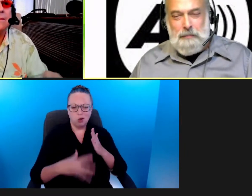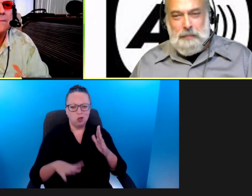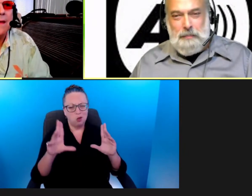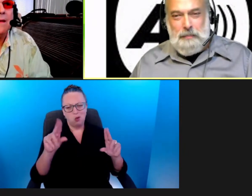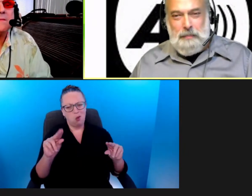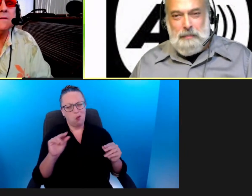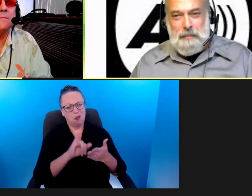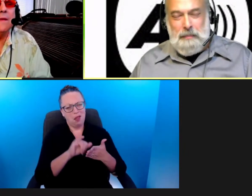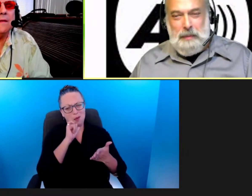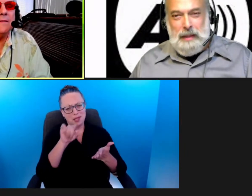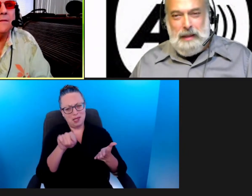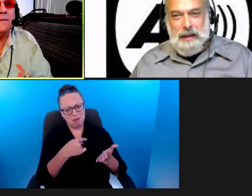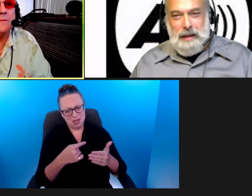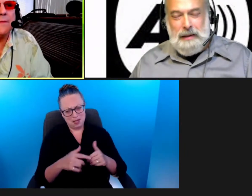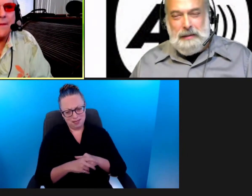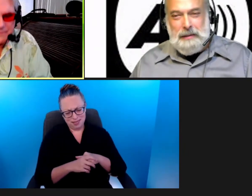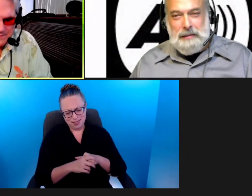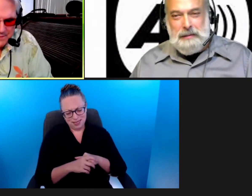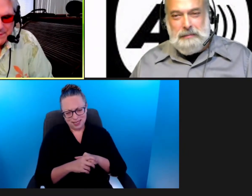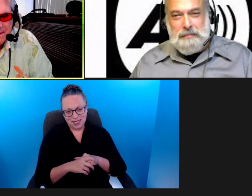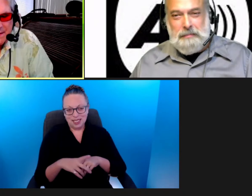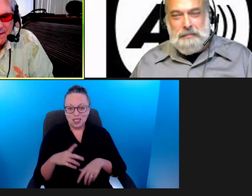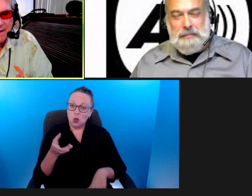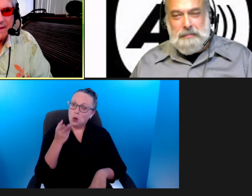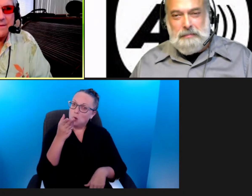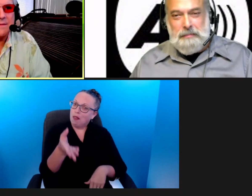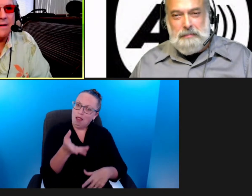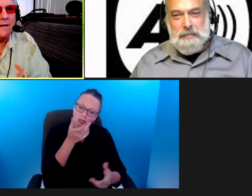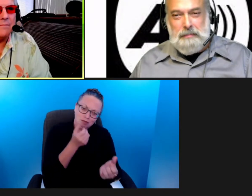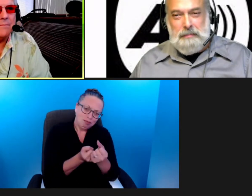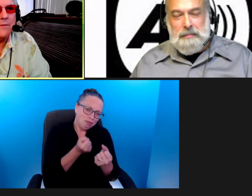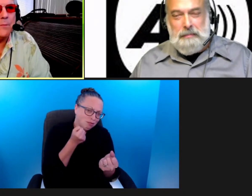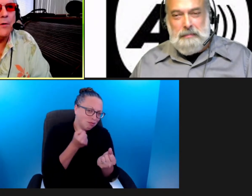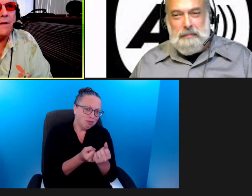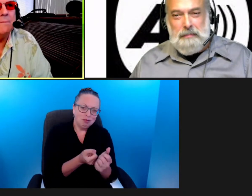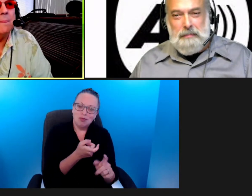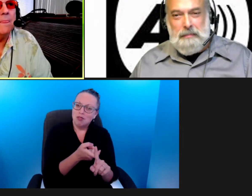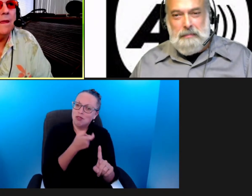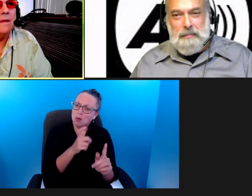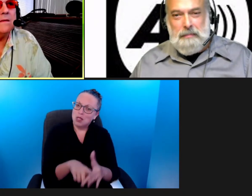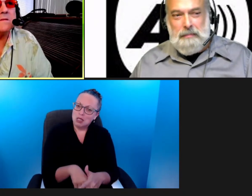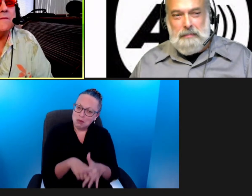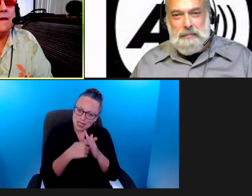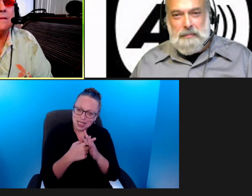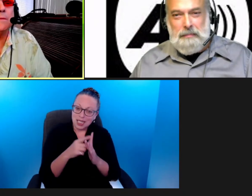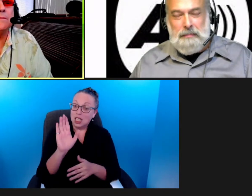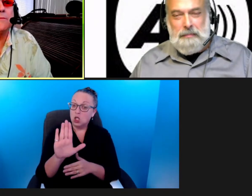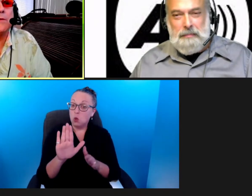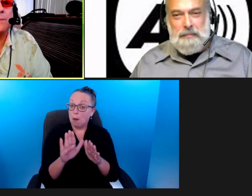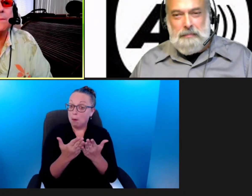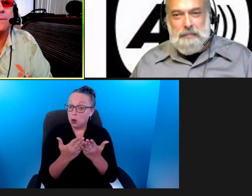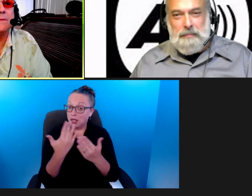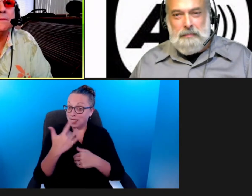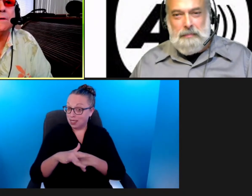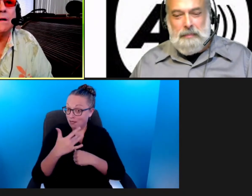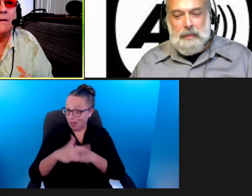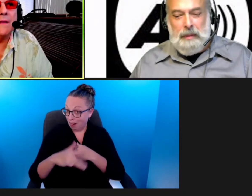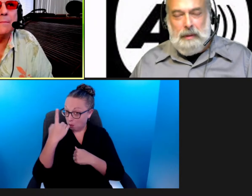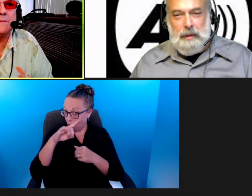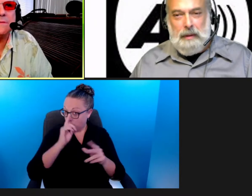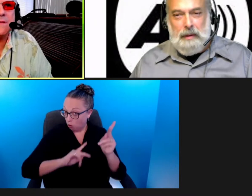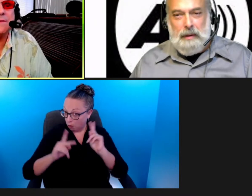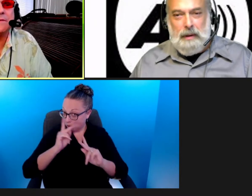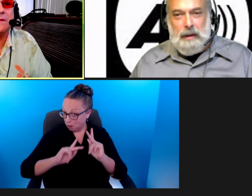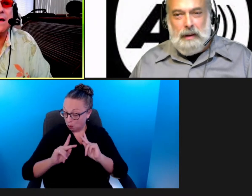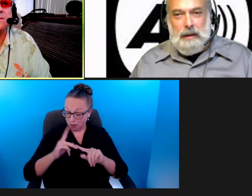paid. So you were there from the beginning, and your book is available for people who are